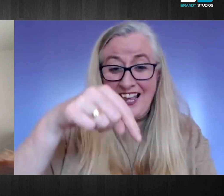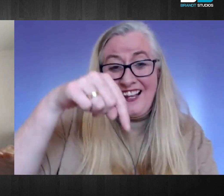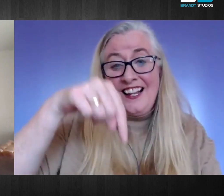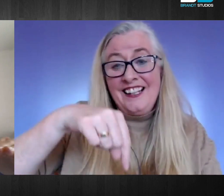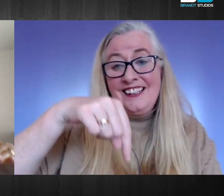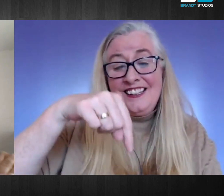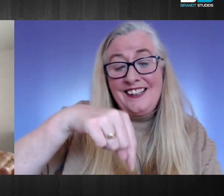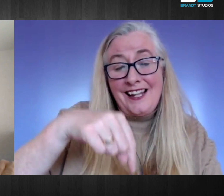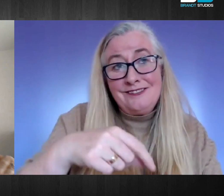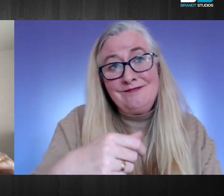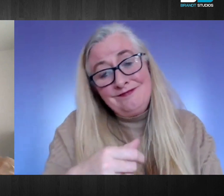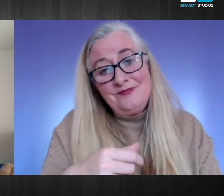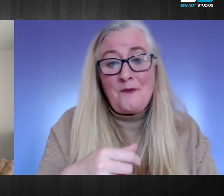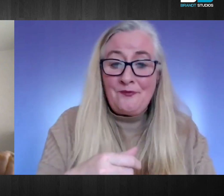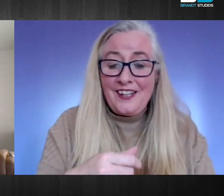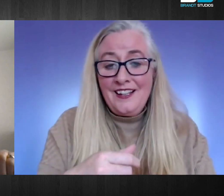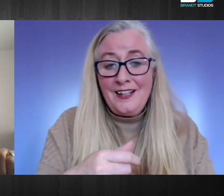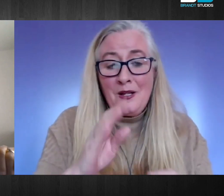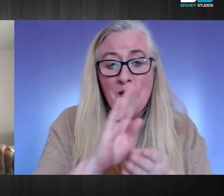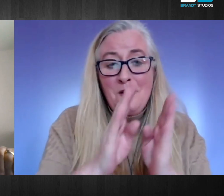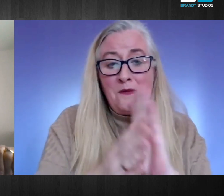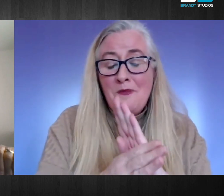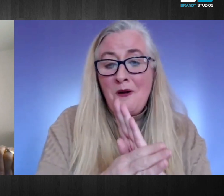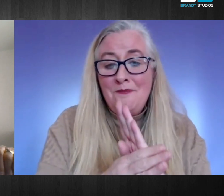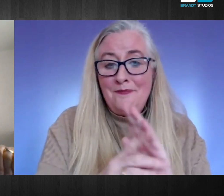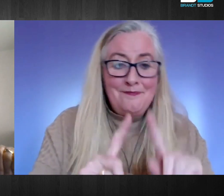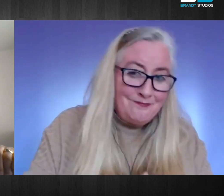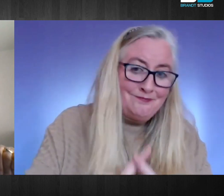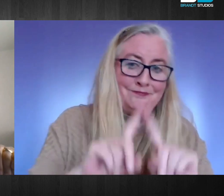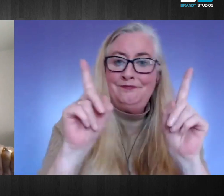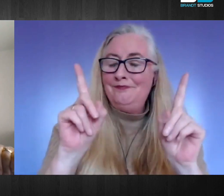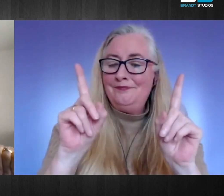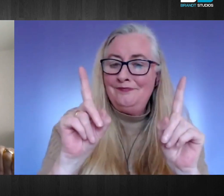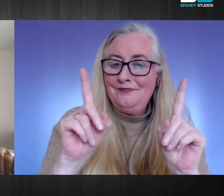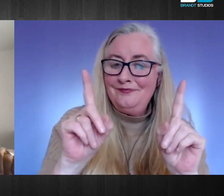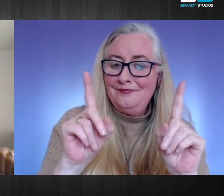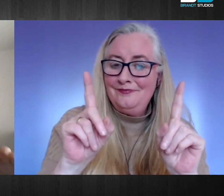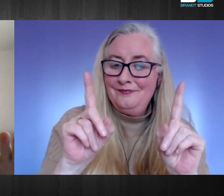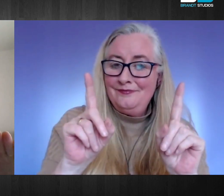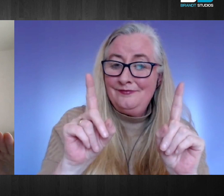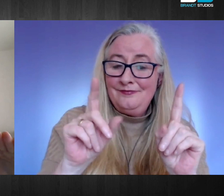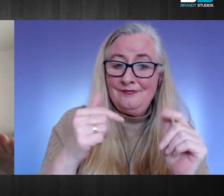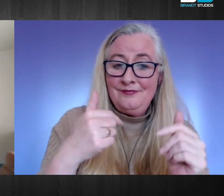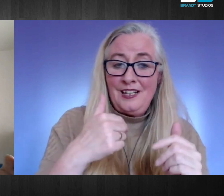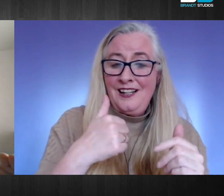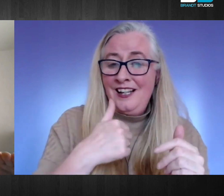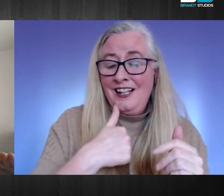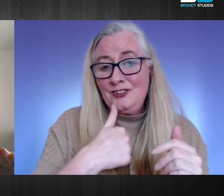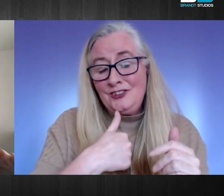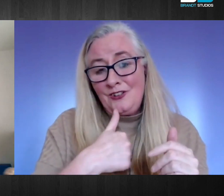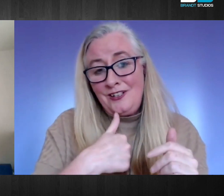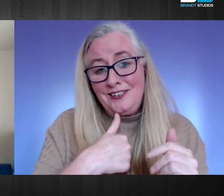much subsumed into another question, and there